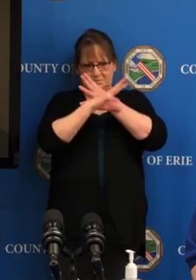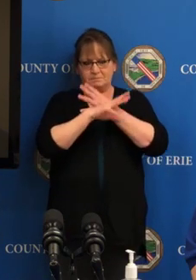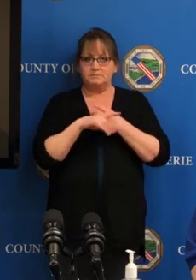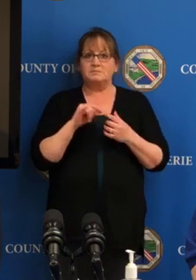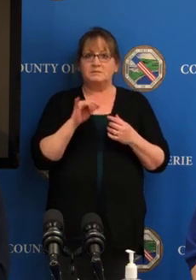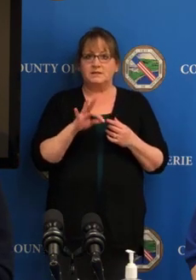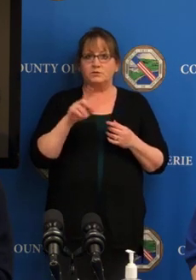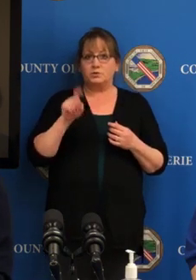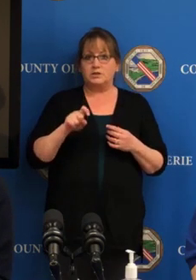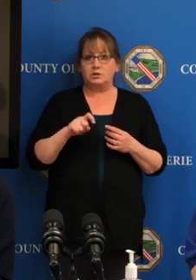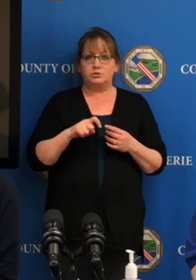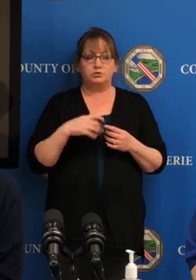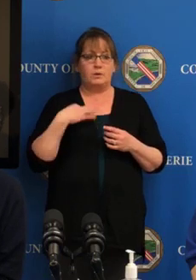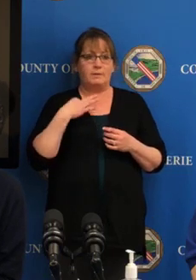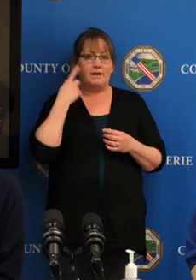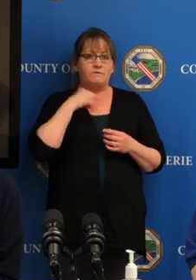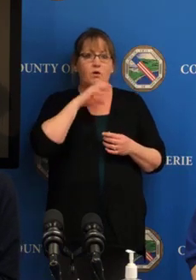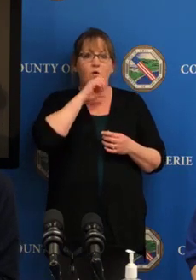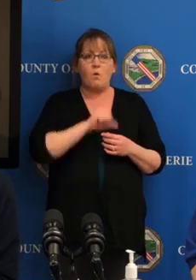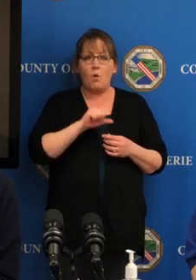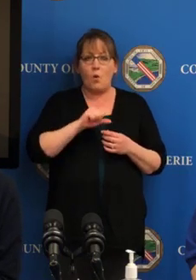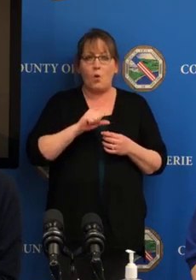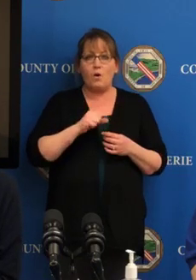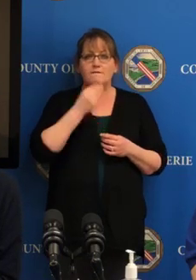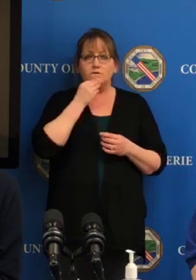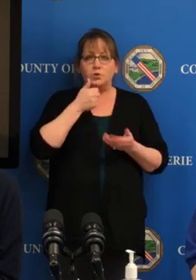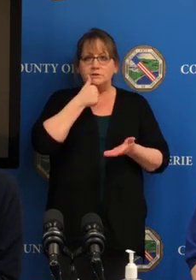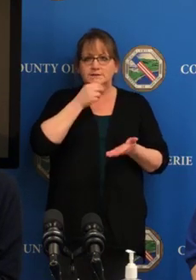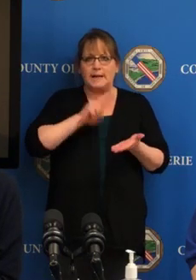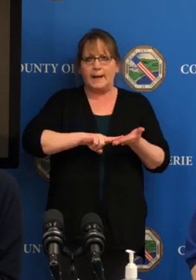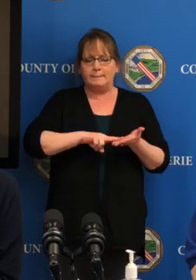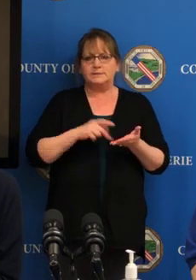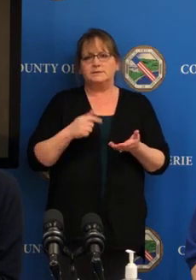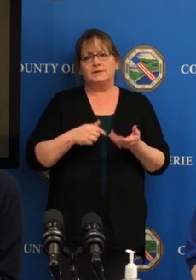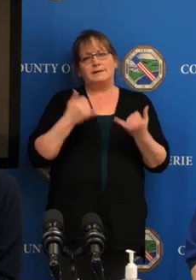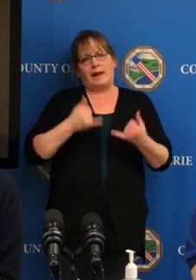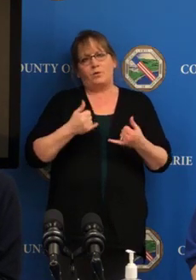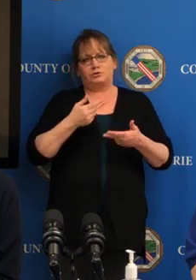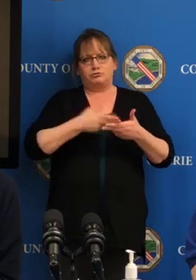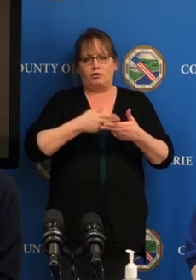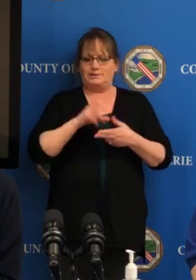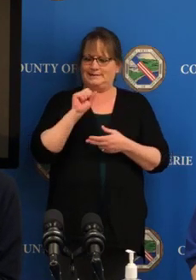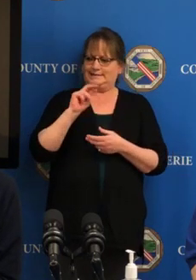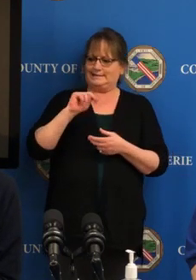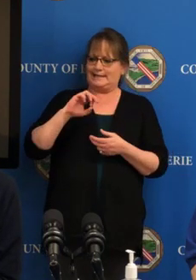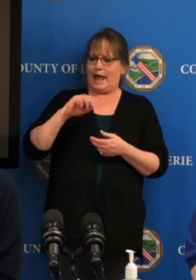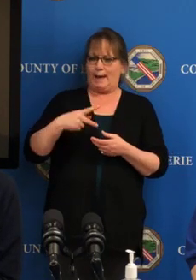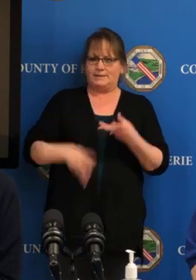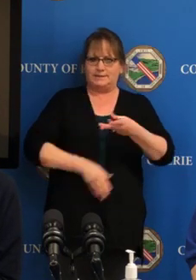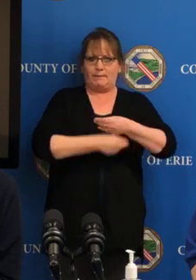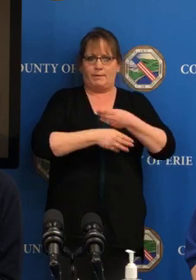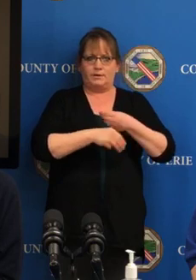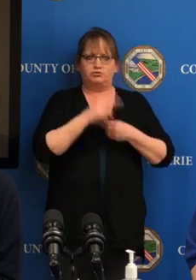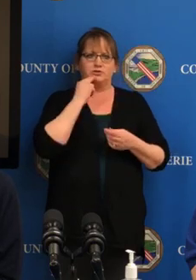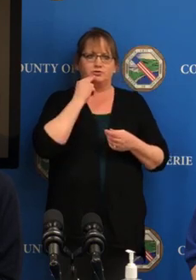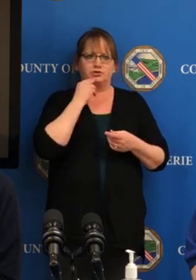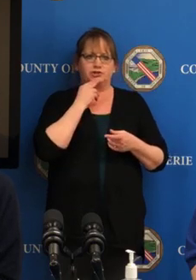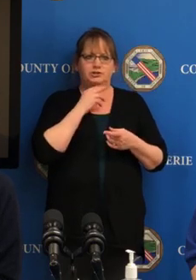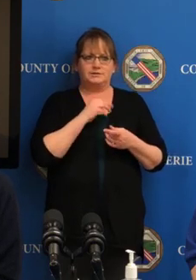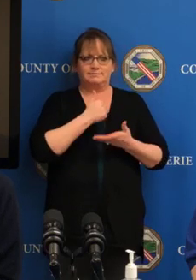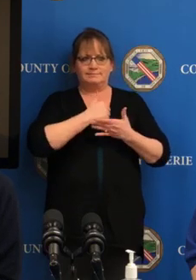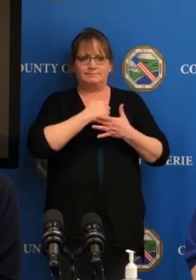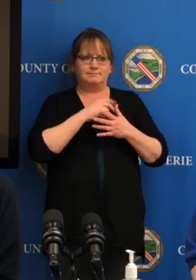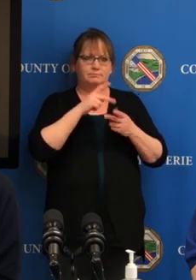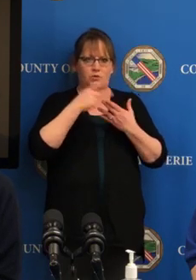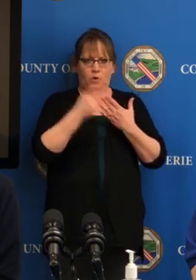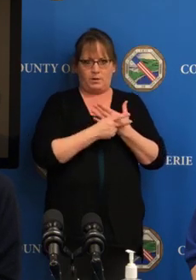what's the old food stamps program, it's now called Supplemental Nutrition Assistance Program, you can apply online through New York State